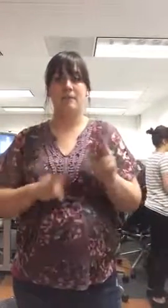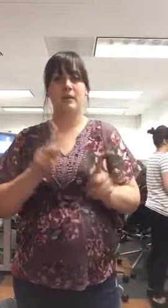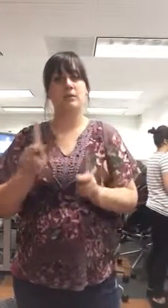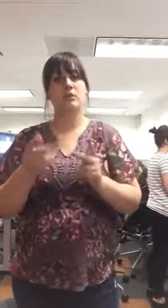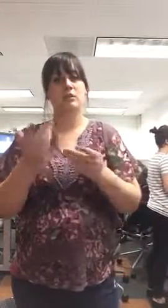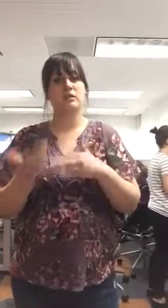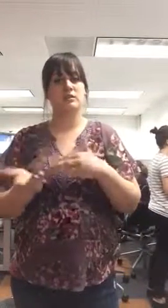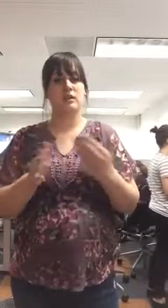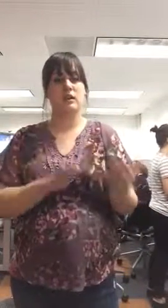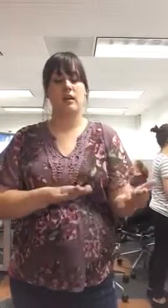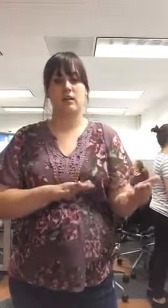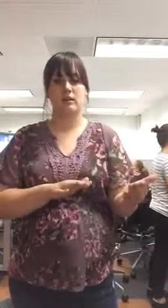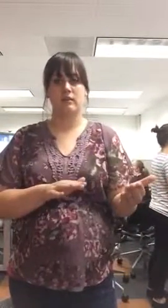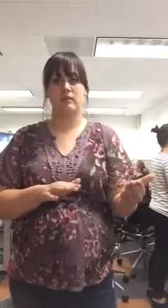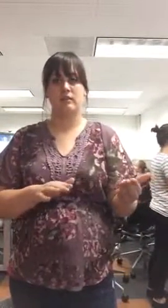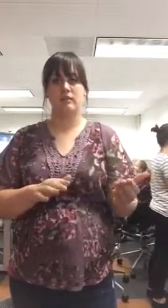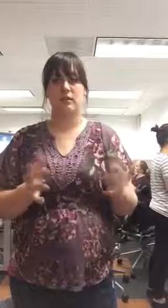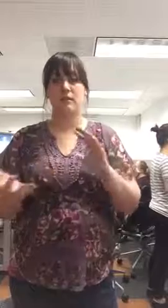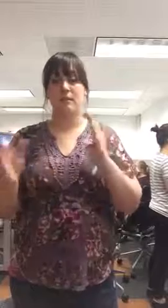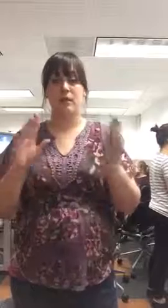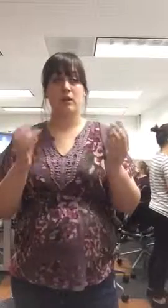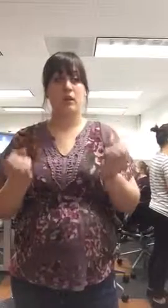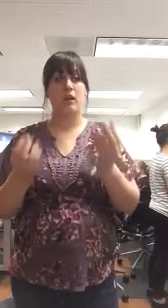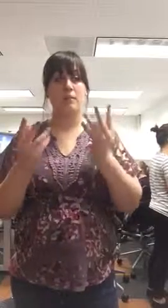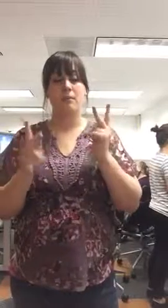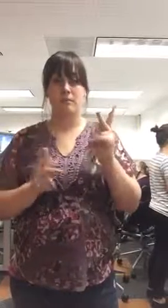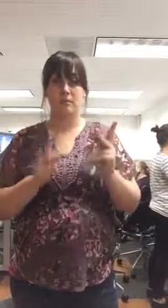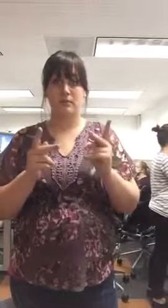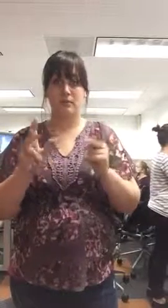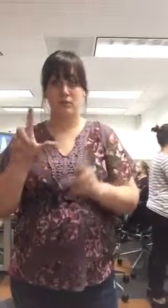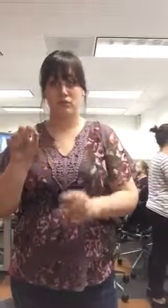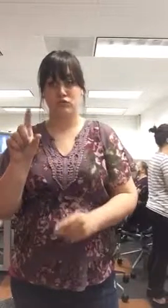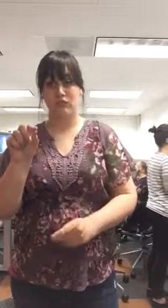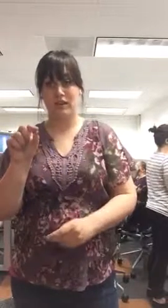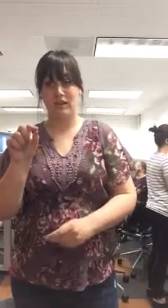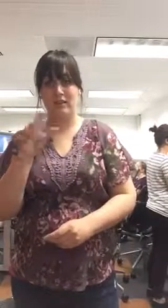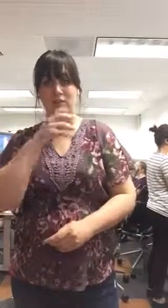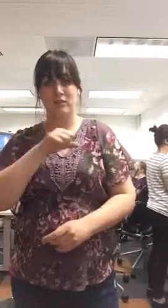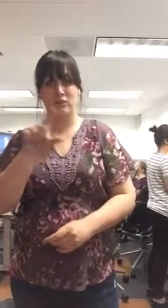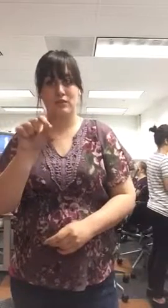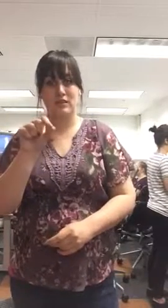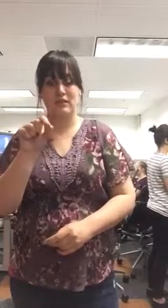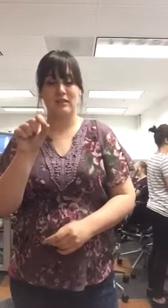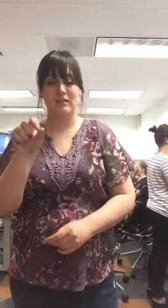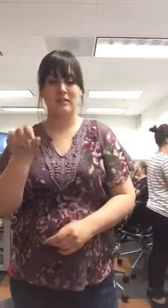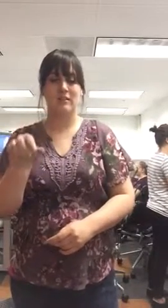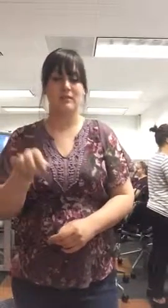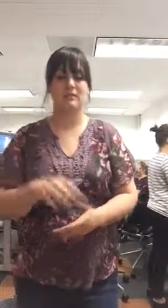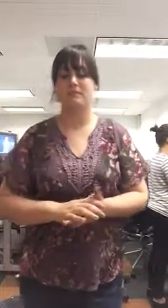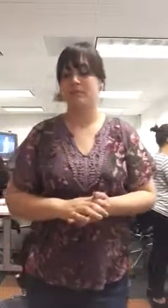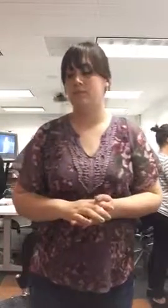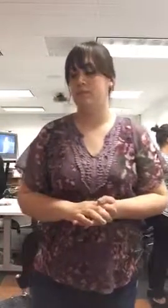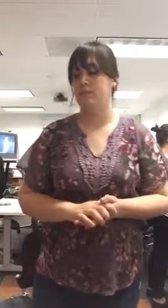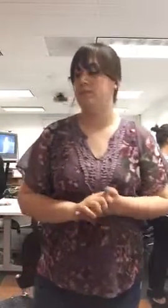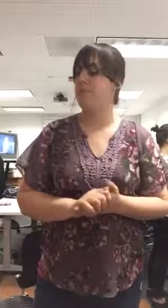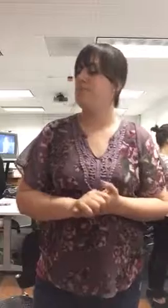following charts, compare the number of people who were 20 in 1939 and those who were 40 in 1959. All right?